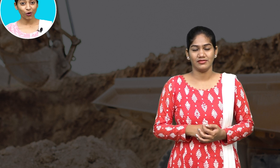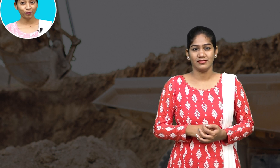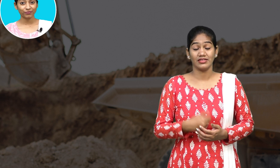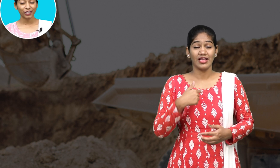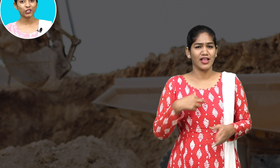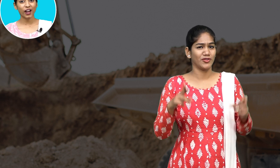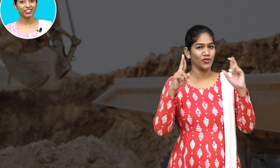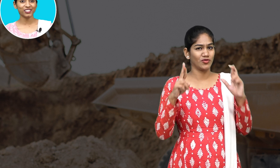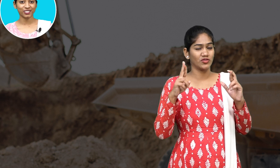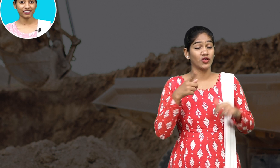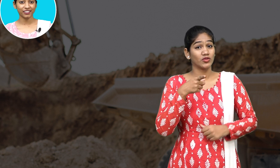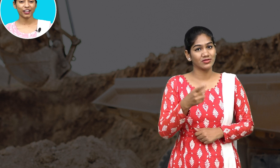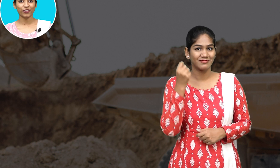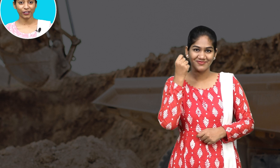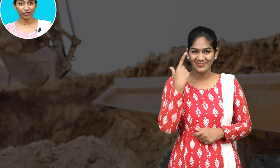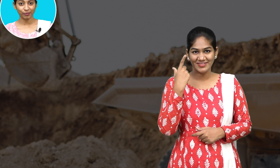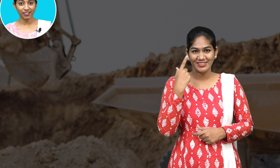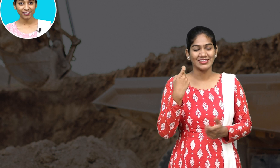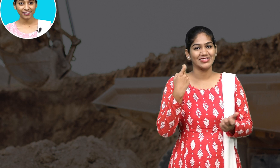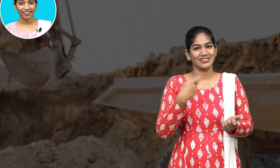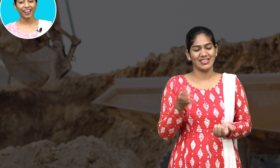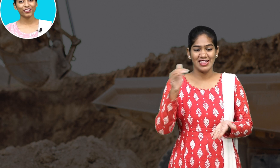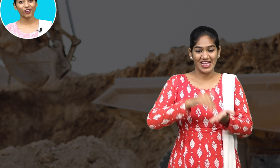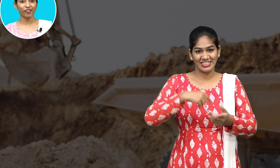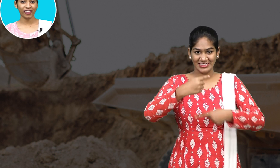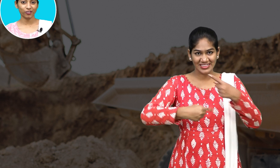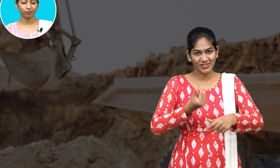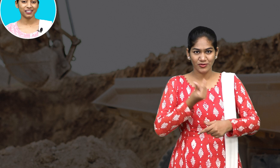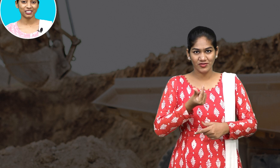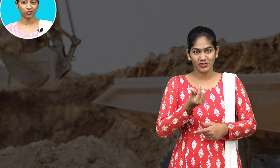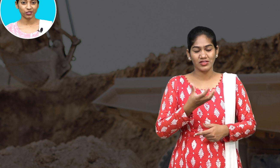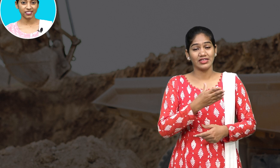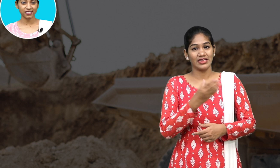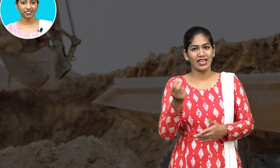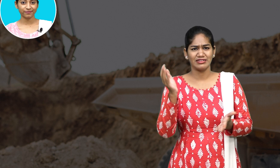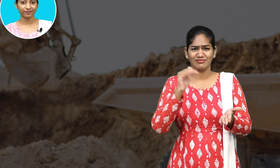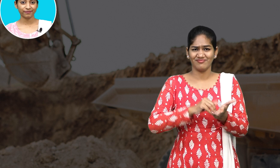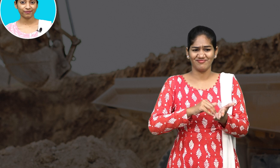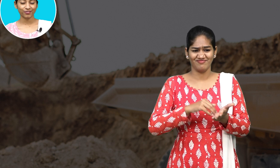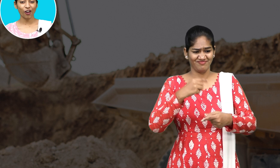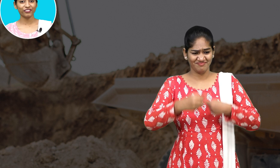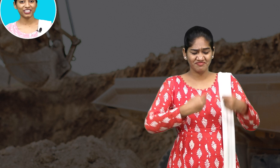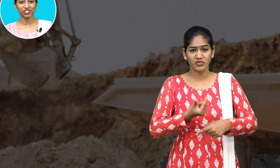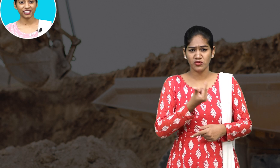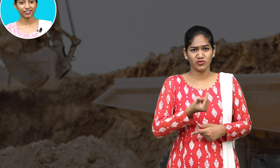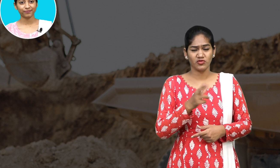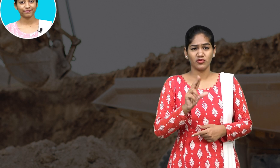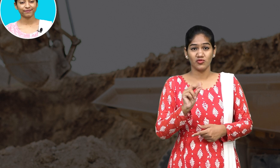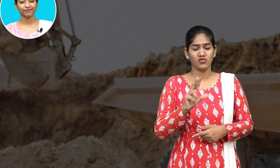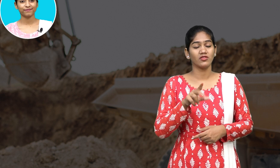I hope you understood renewable and non-renewable resources of